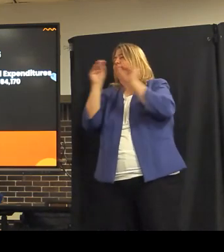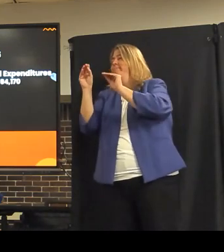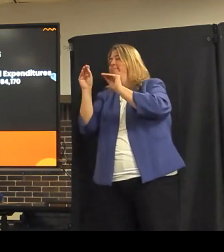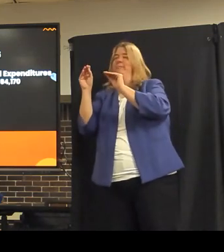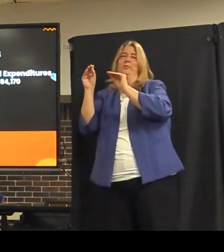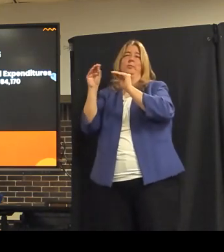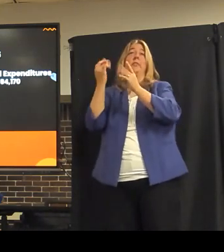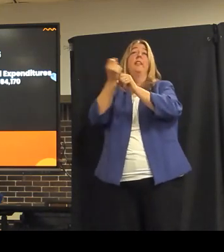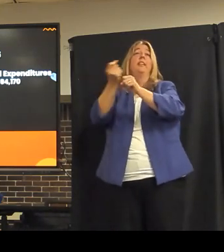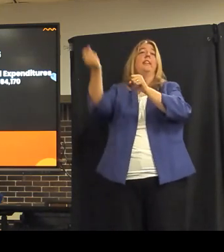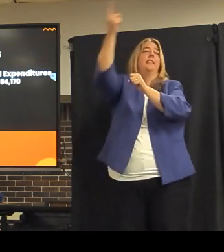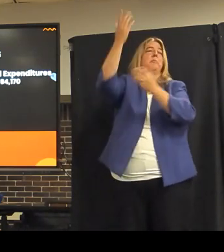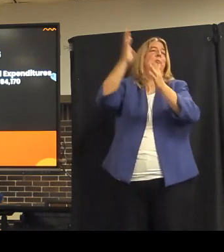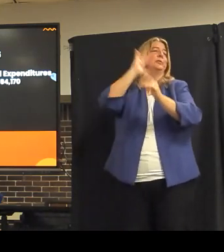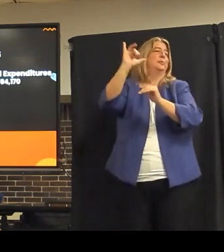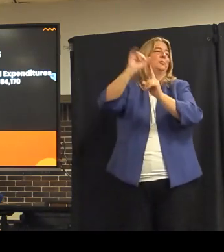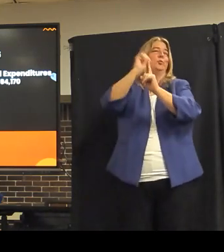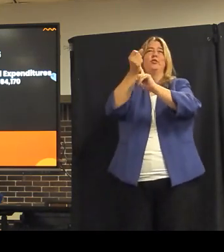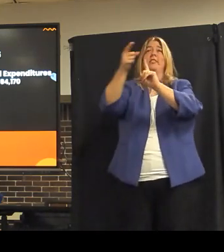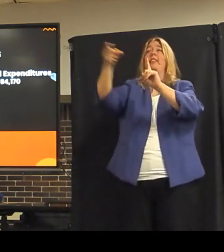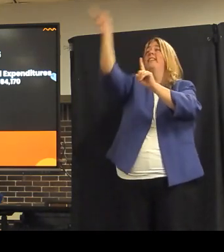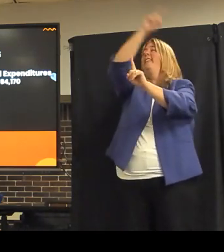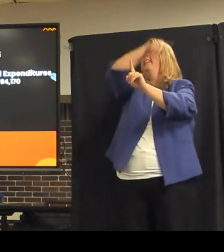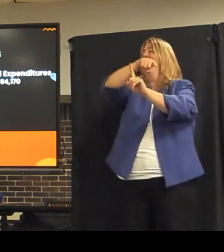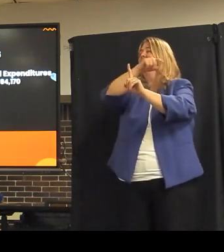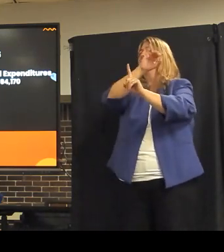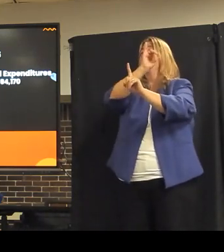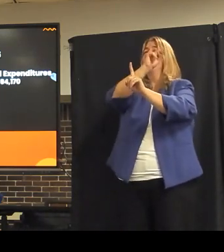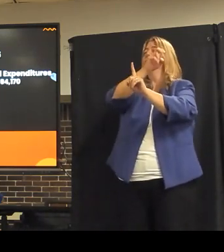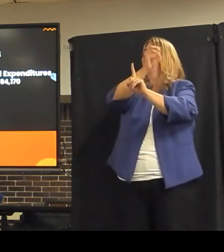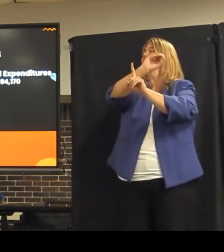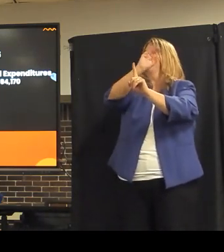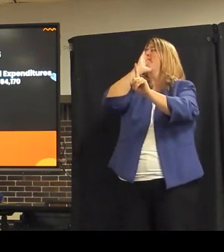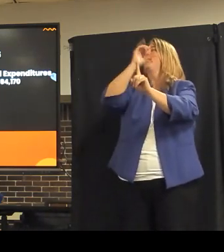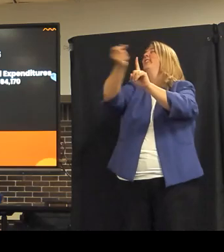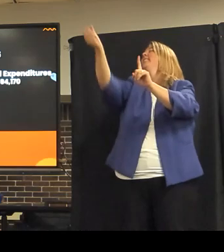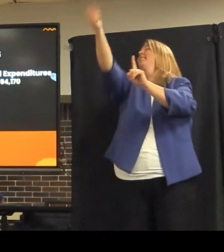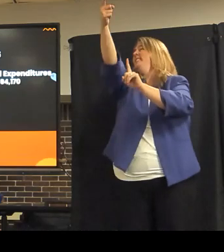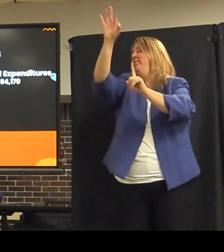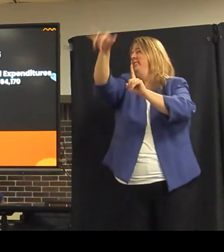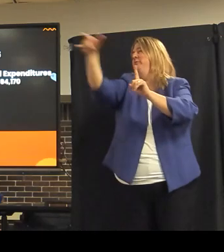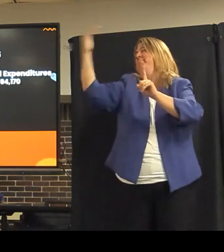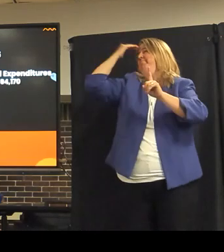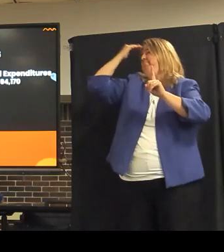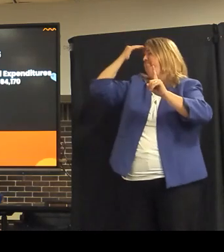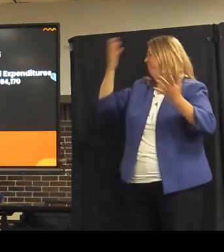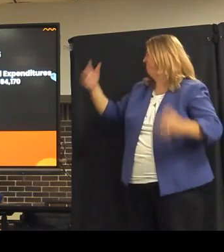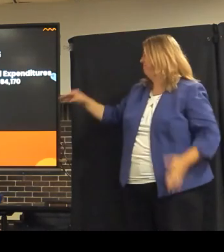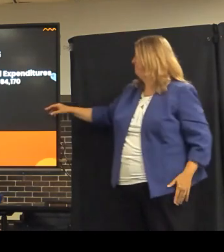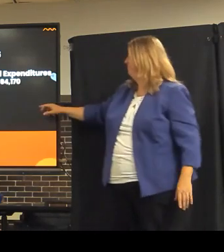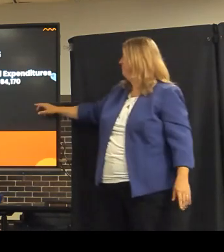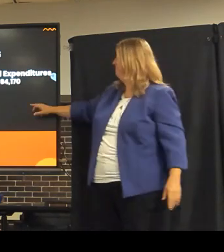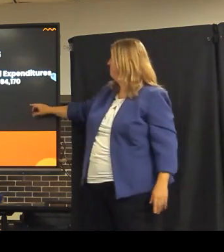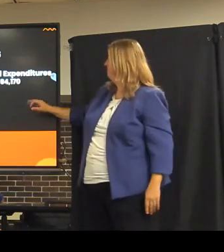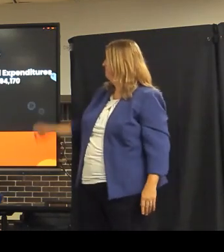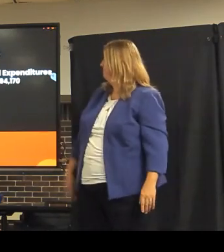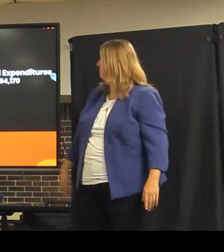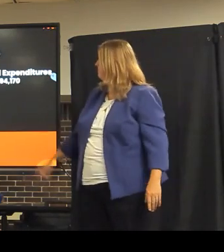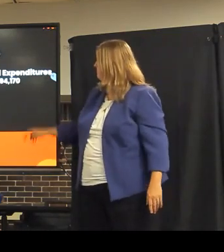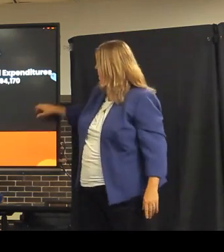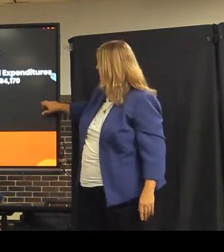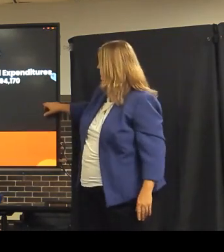prior fiscal year, from May and June. And we'll see that same thing, I'm sure, in the following years, that we have that pause, and then